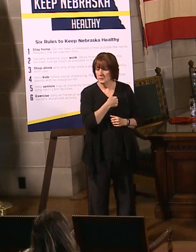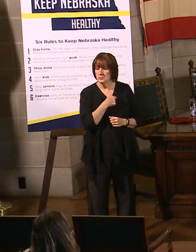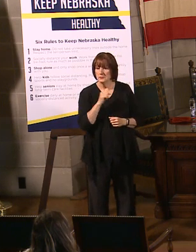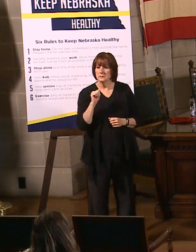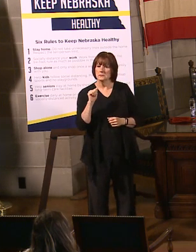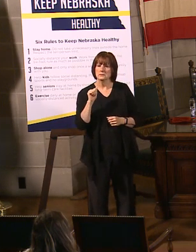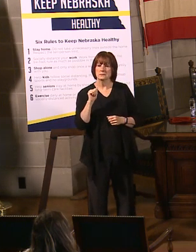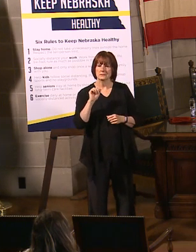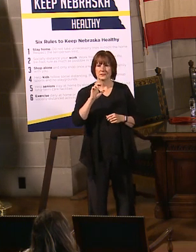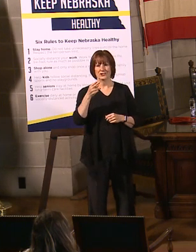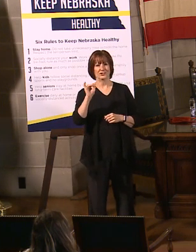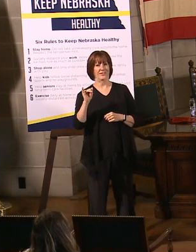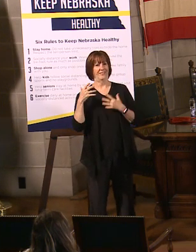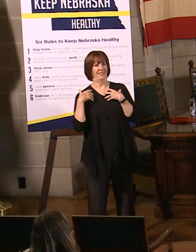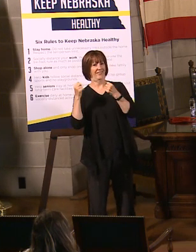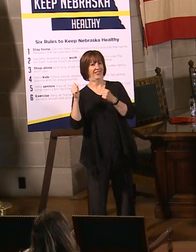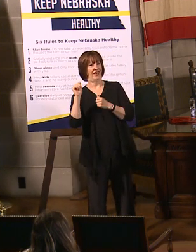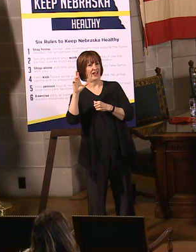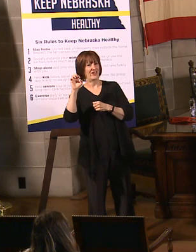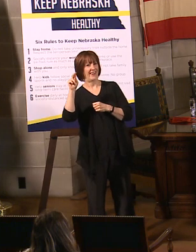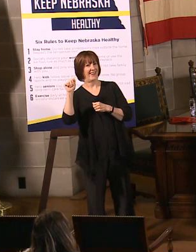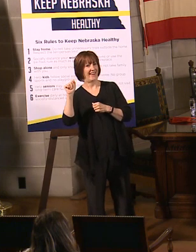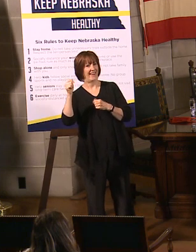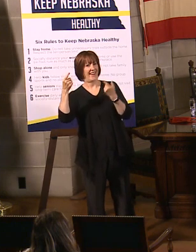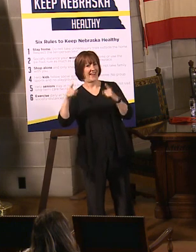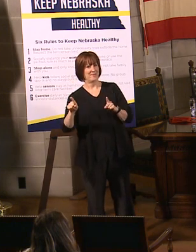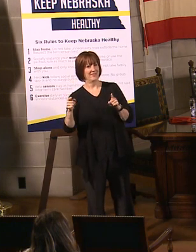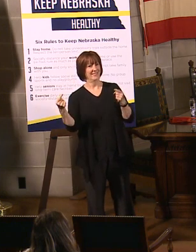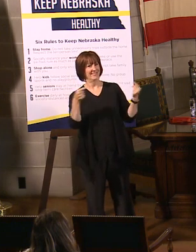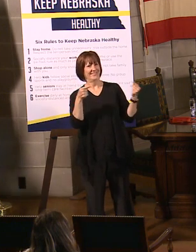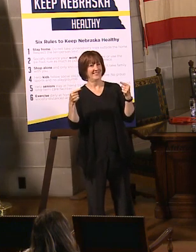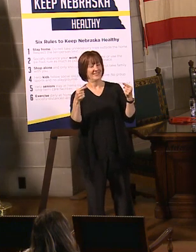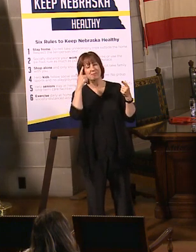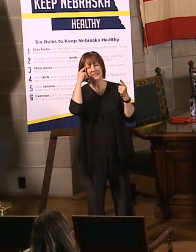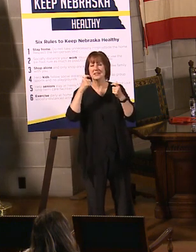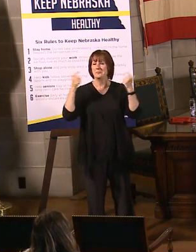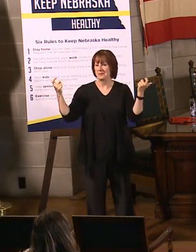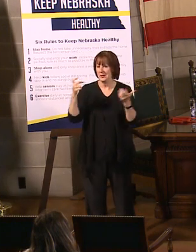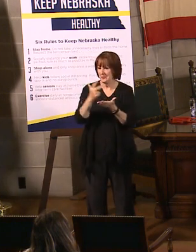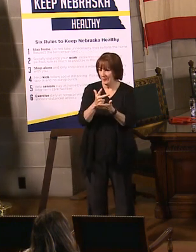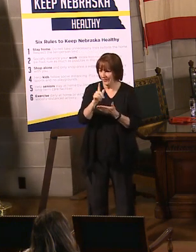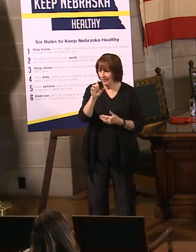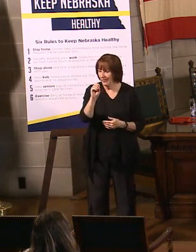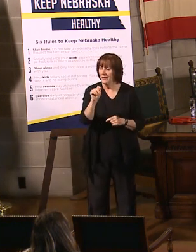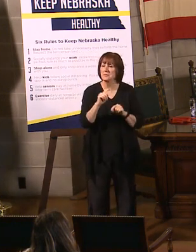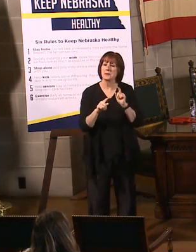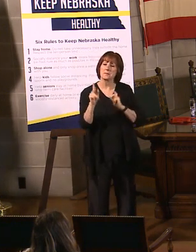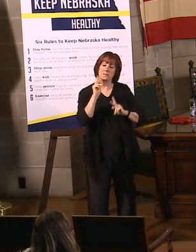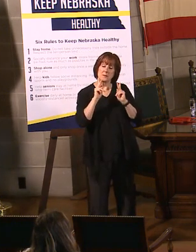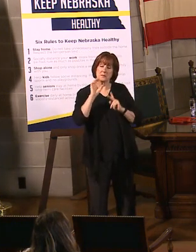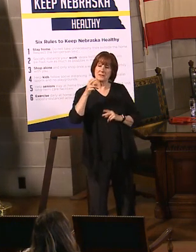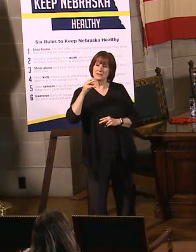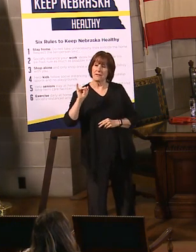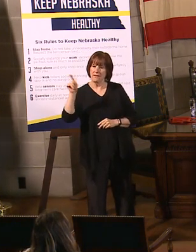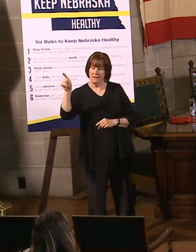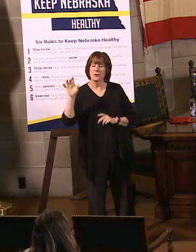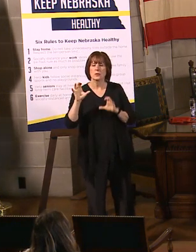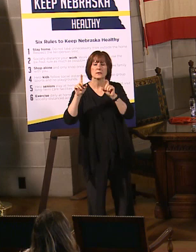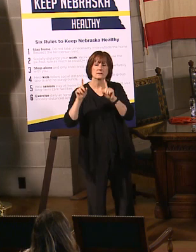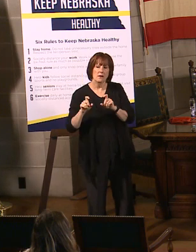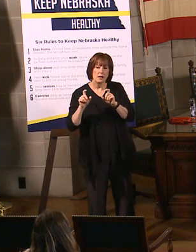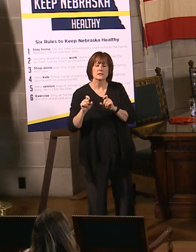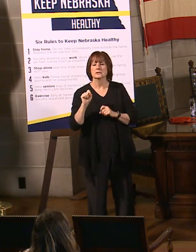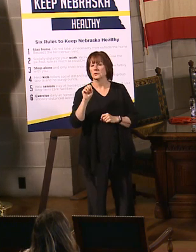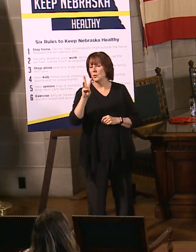more a coincidence just with regard to where we had a big parking lot, but we did have folks at CHI that were actually doing the tests and